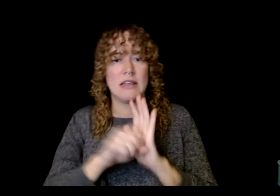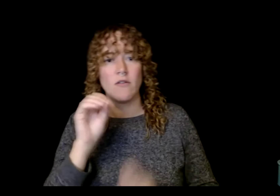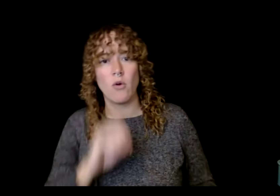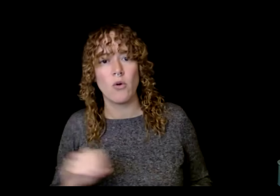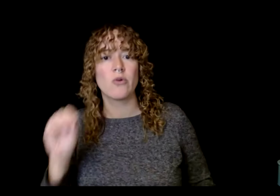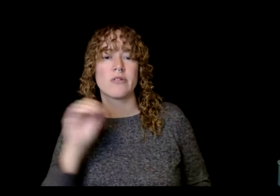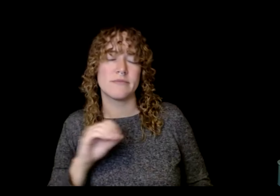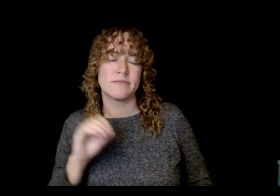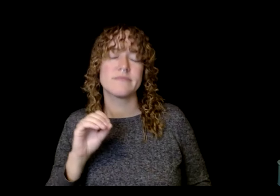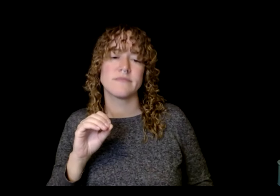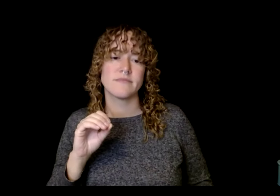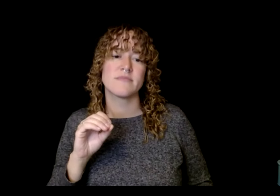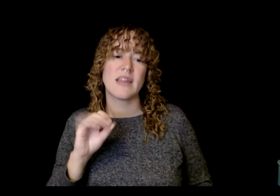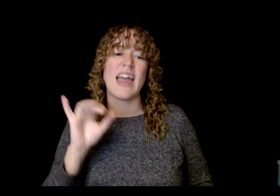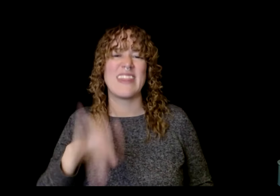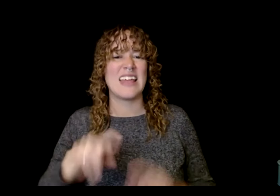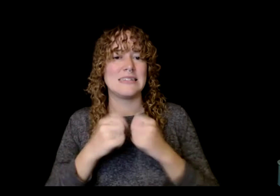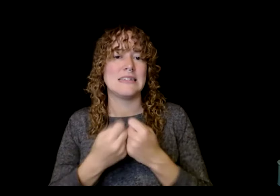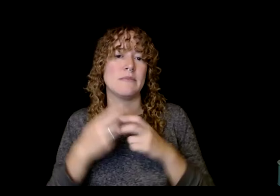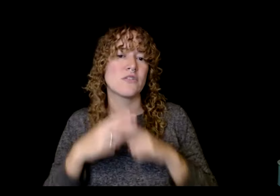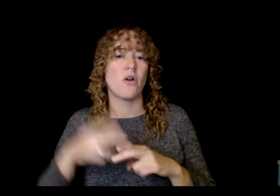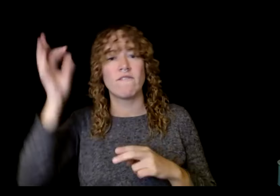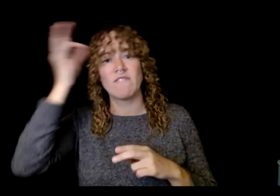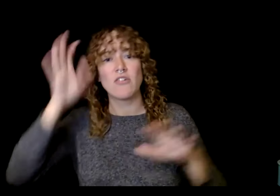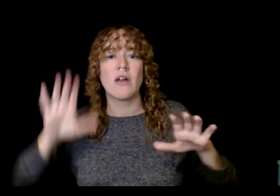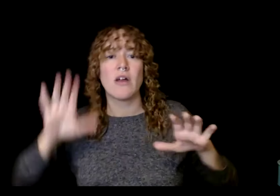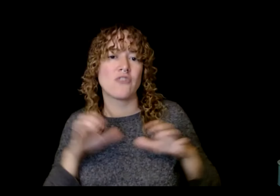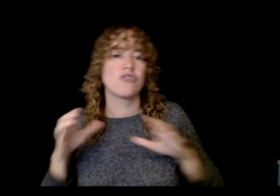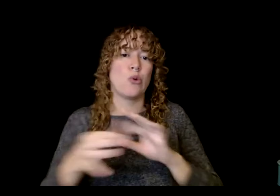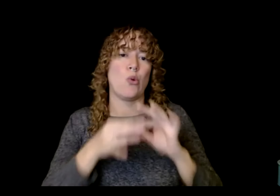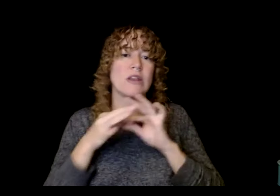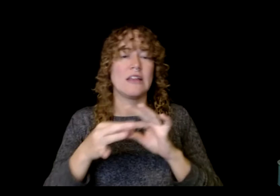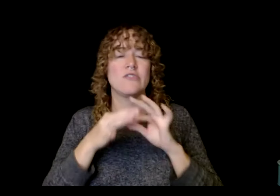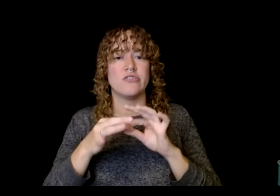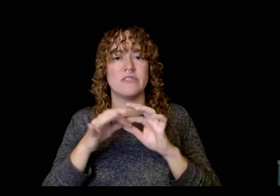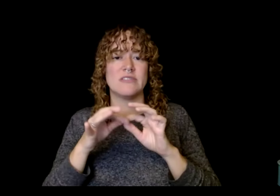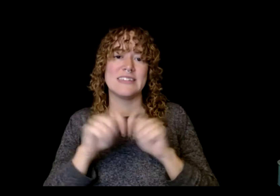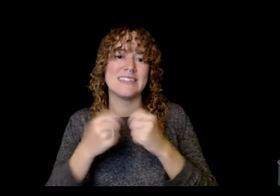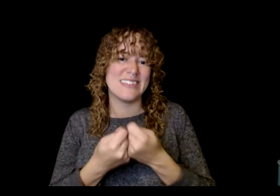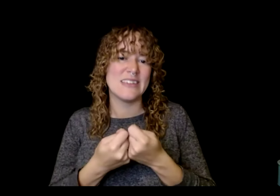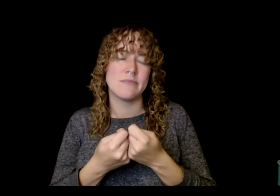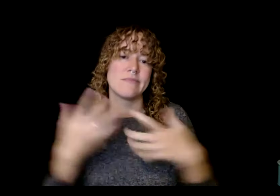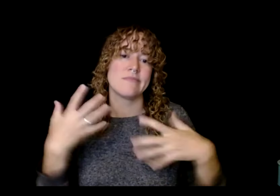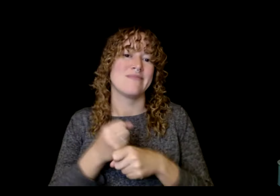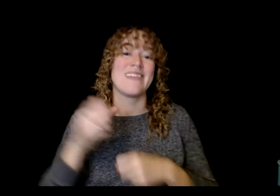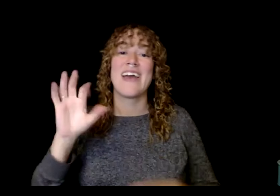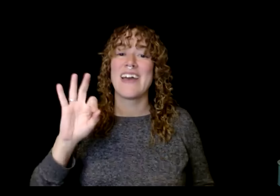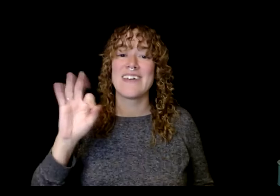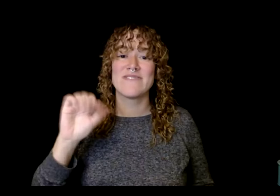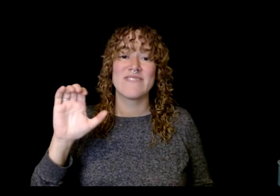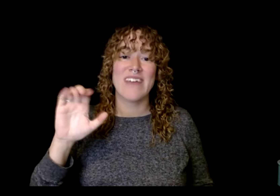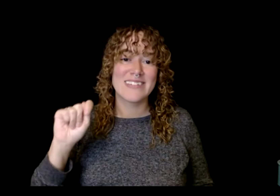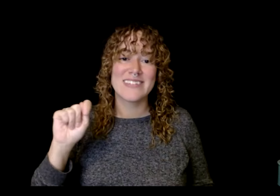live in Oregon is called the Federal Action Coordination Team, also known as FACT, because what would ODHS be without a